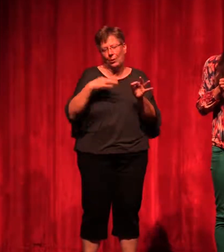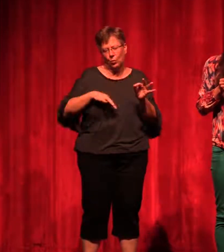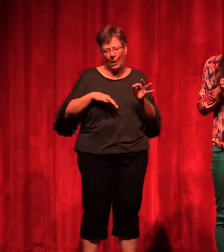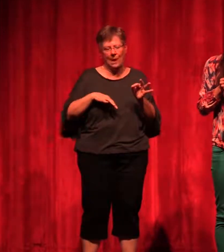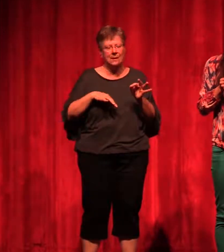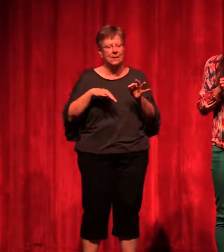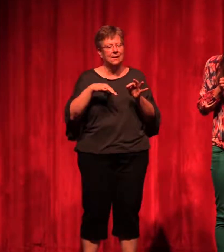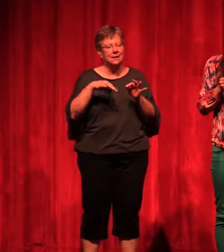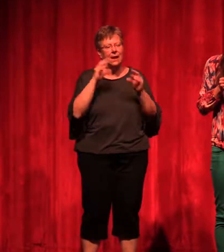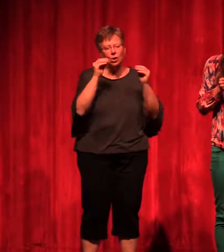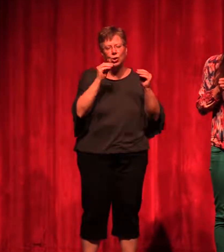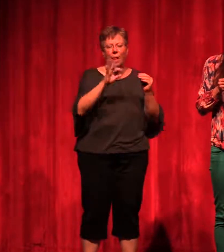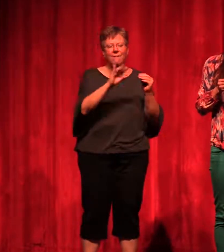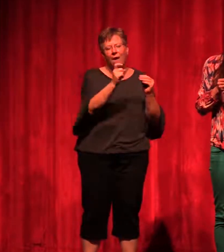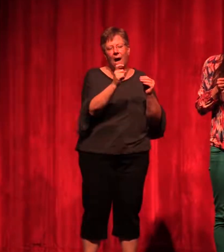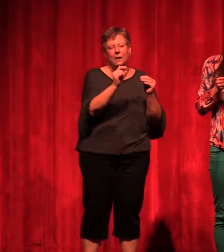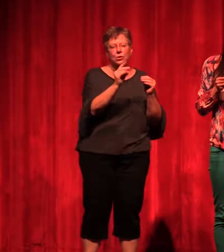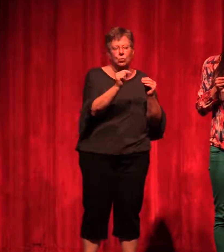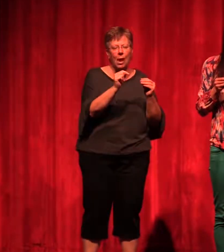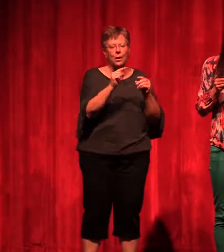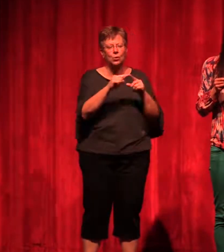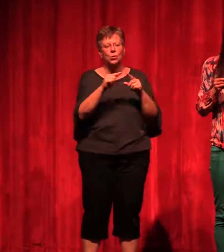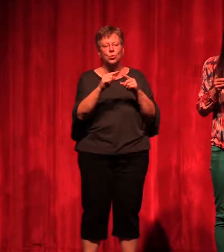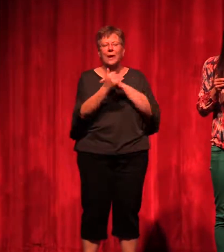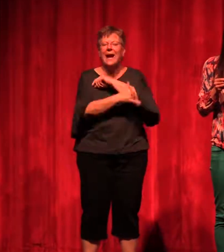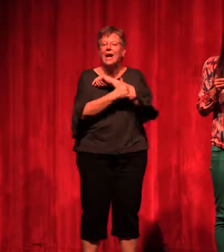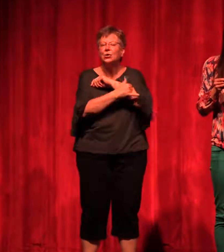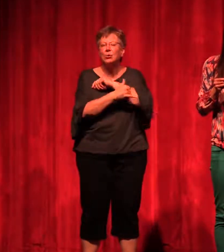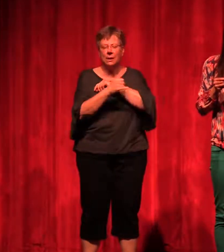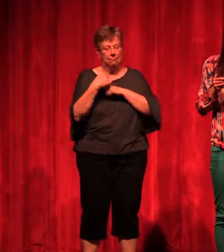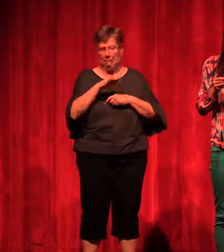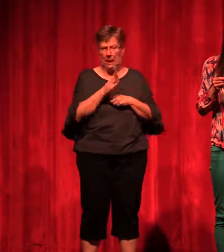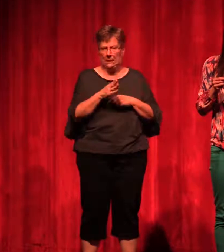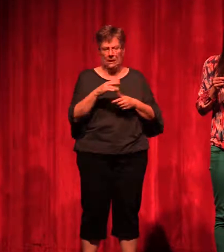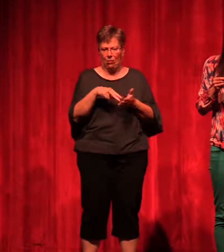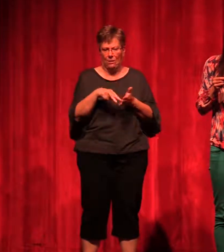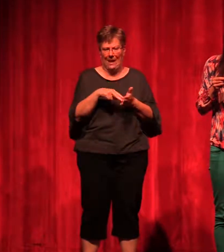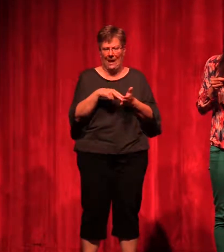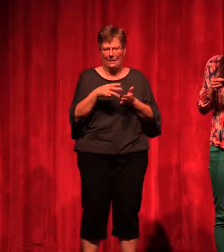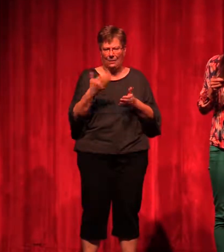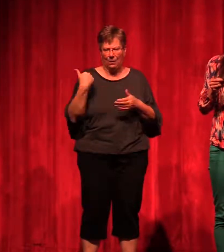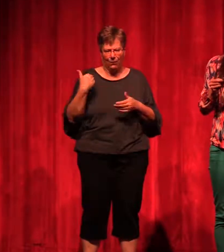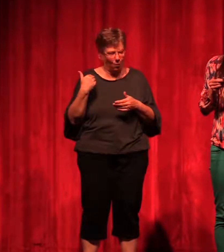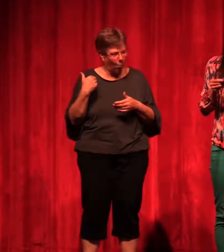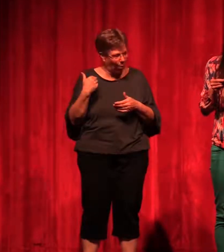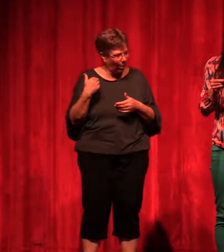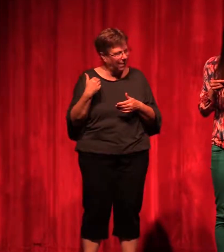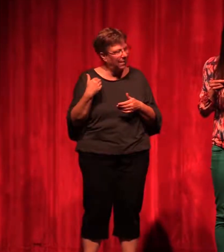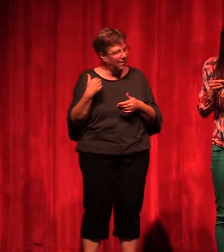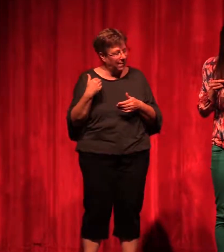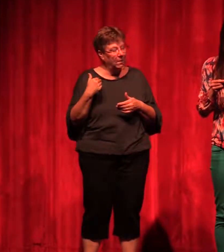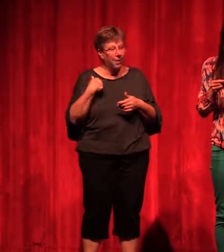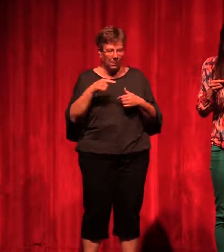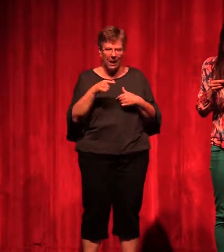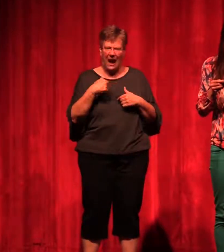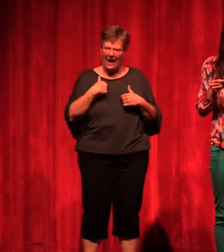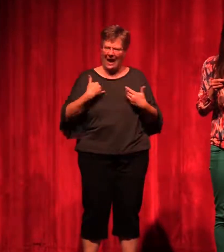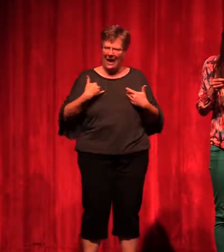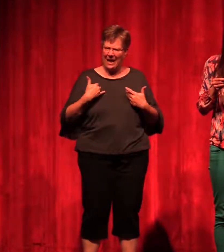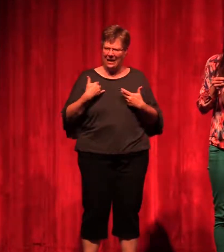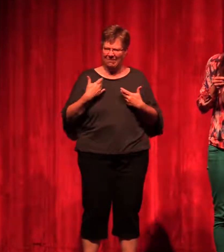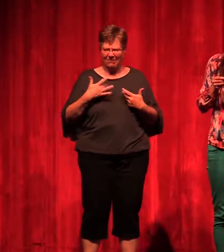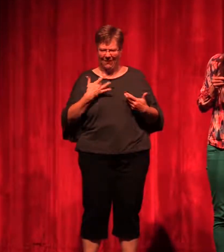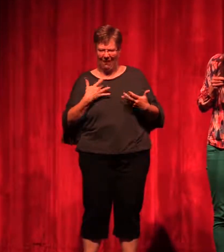from the foxtrot to country swing. I had never danced before. That fact, coupled with a fair amount of social anxiety, meant I